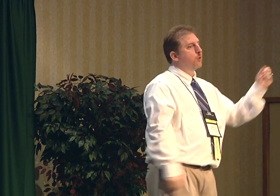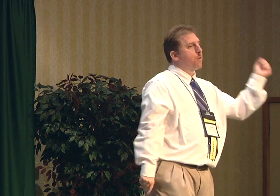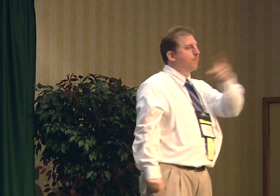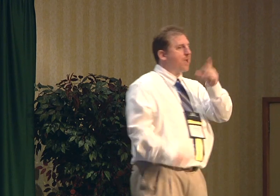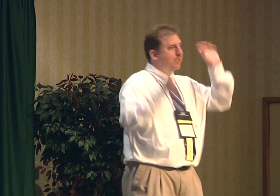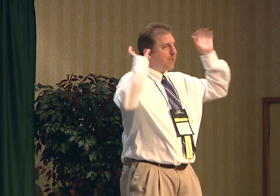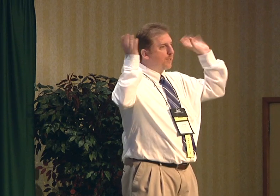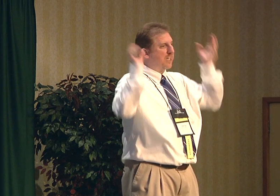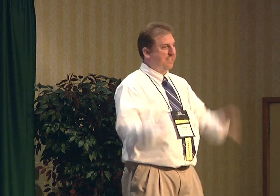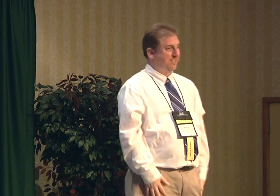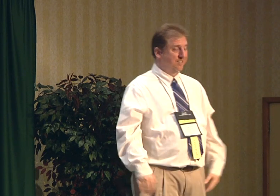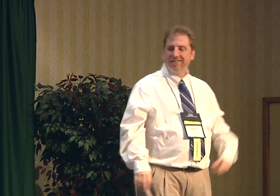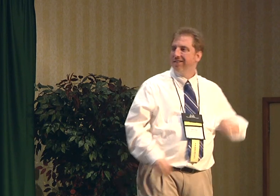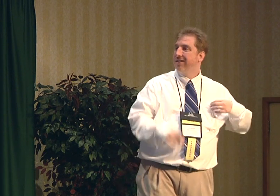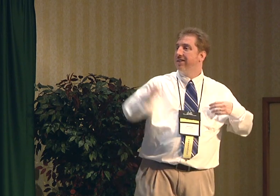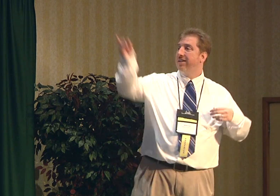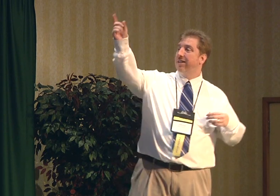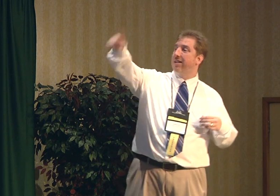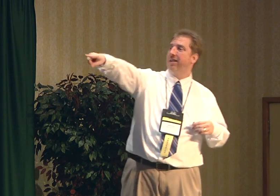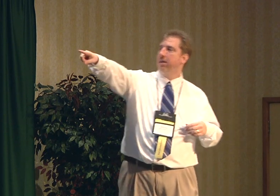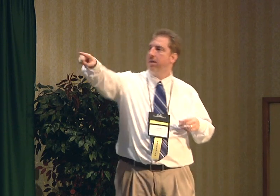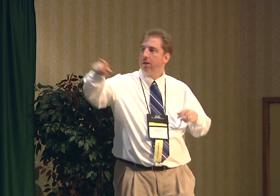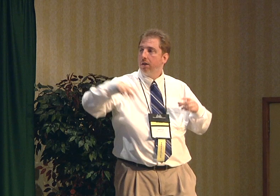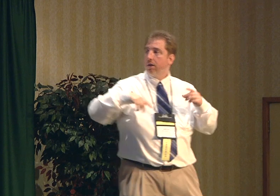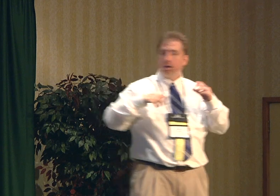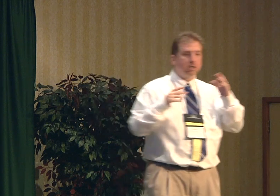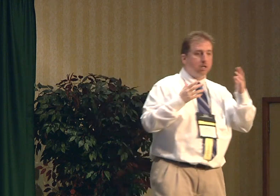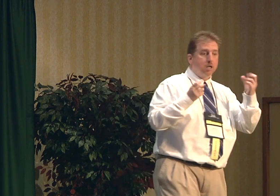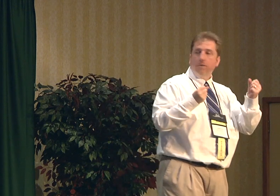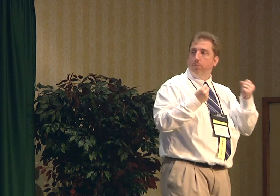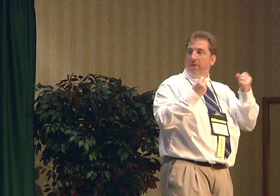The next day, she was worse and had to be brought back in an ambulance.